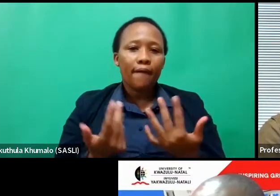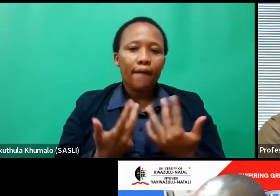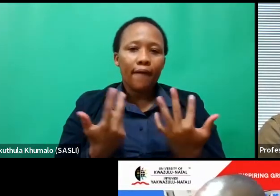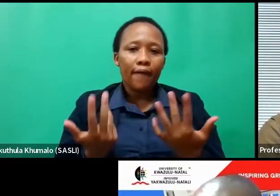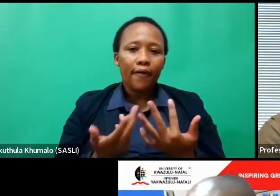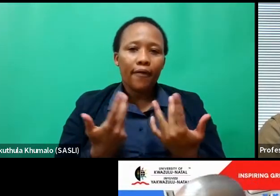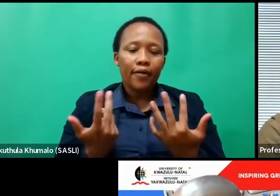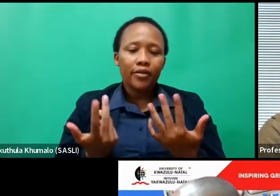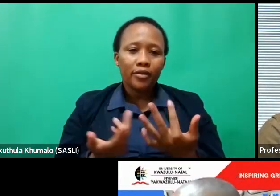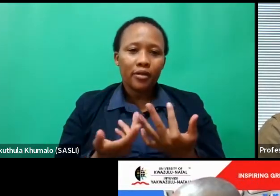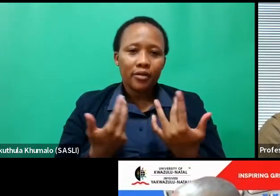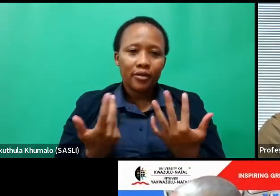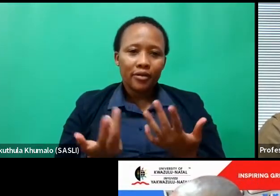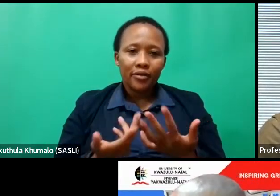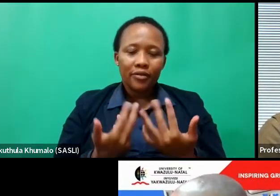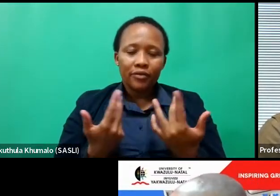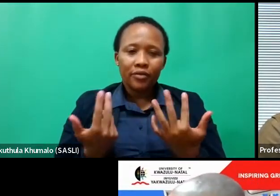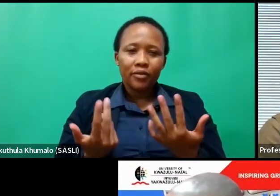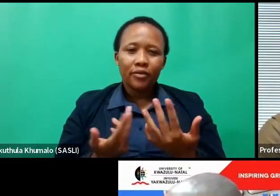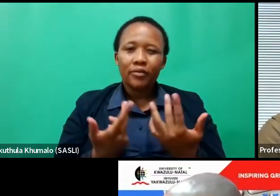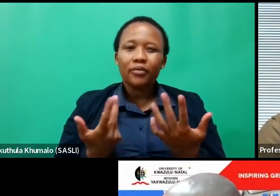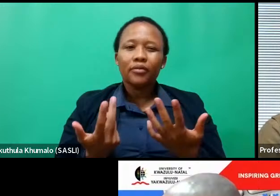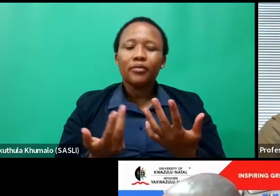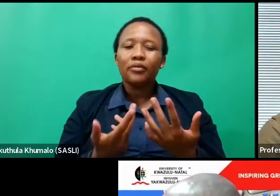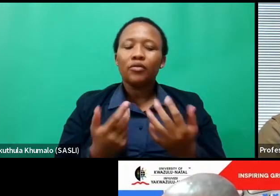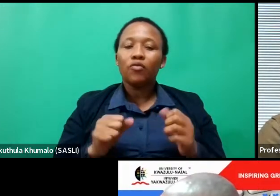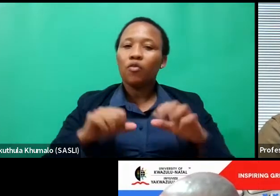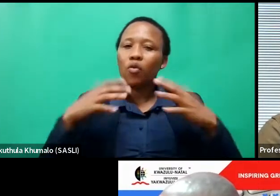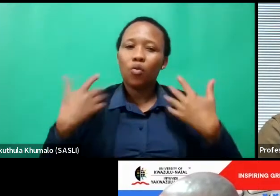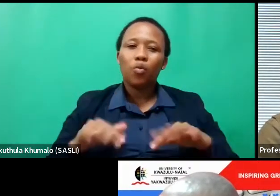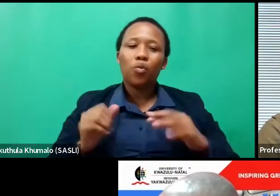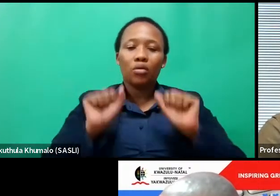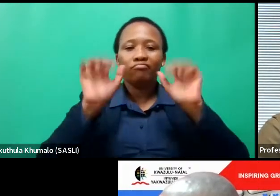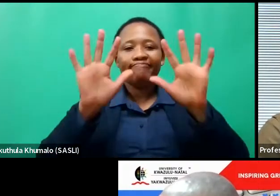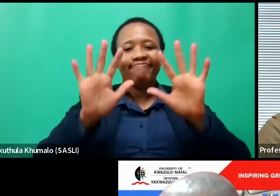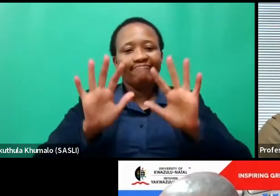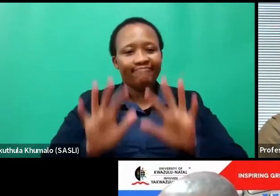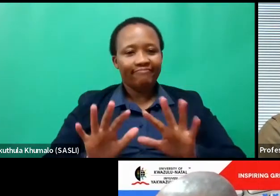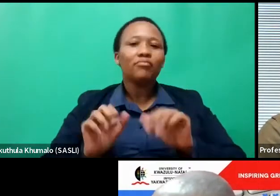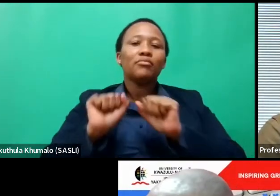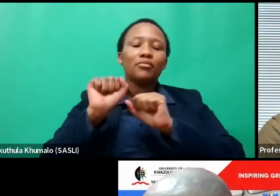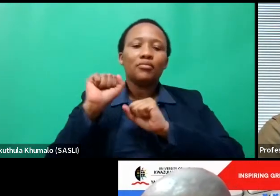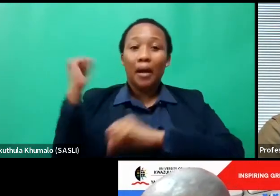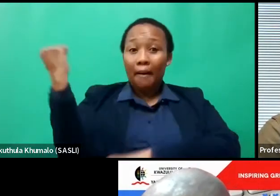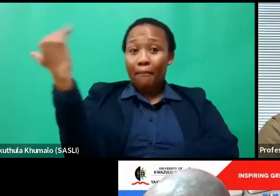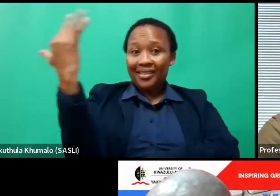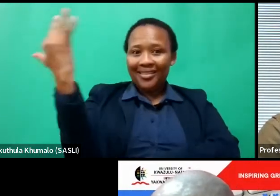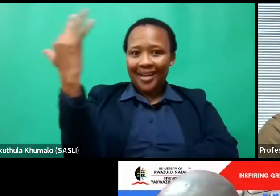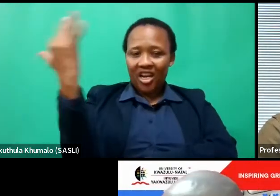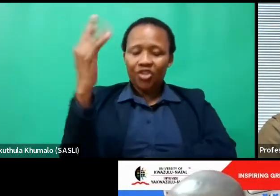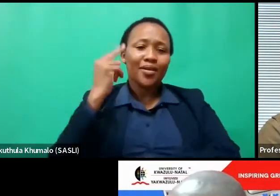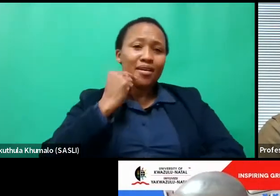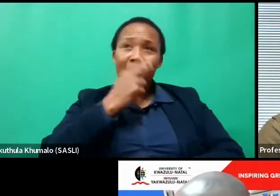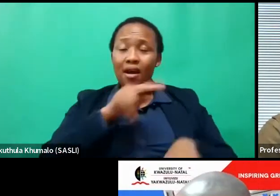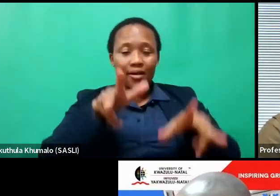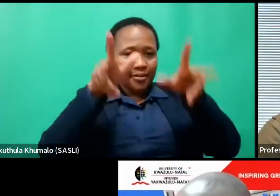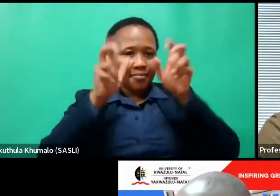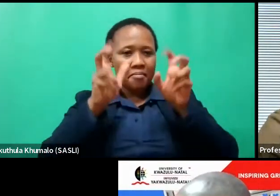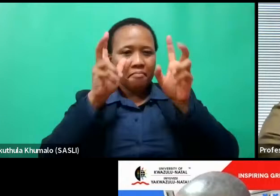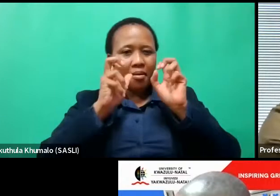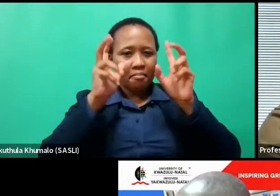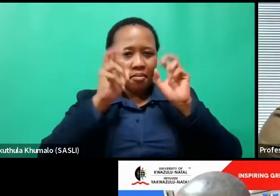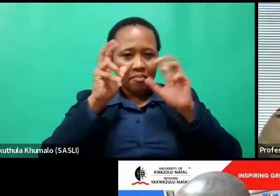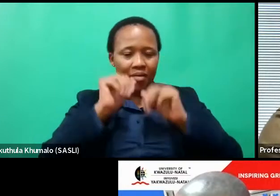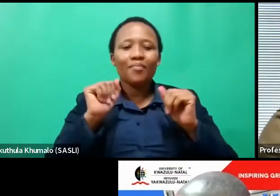insightful, deep, I think, thought-provoking presentation. It's nice to hear the academic and the activist in one